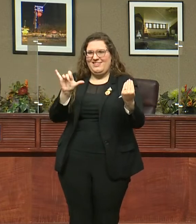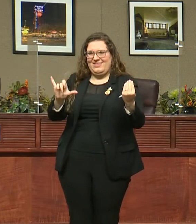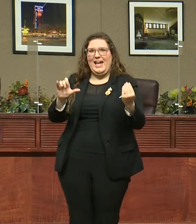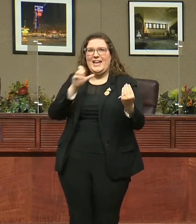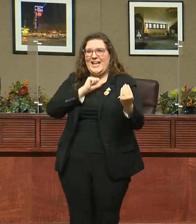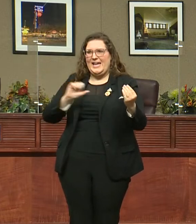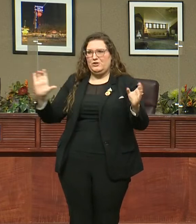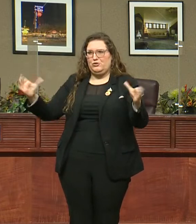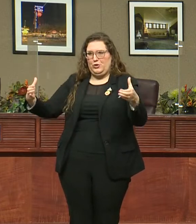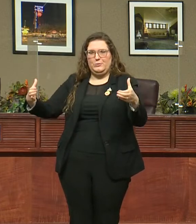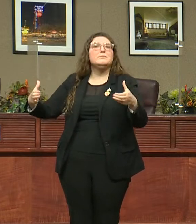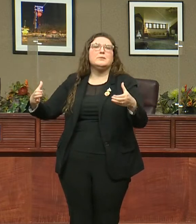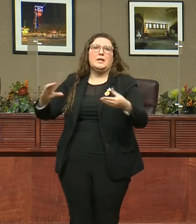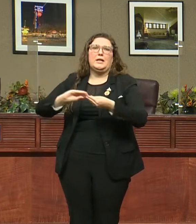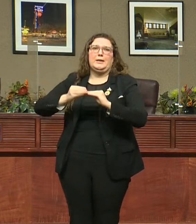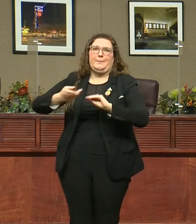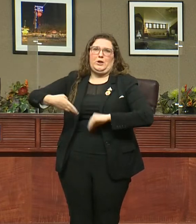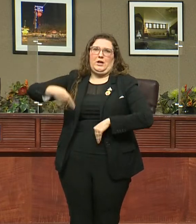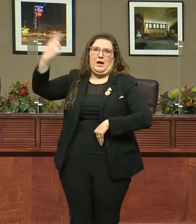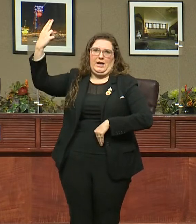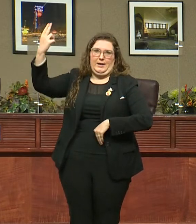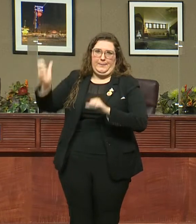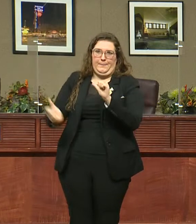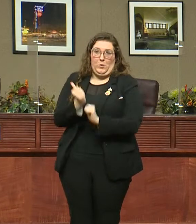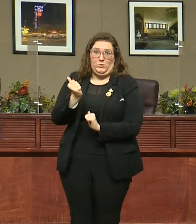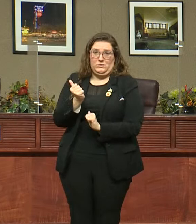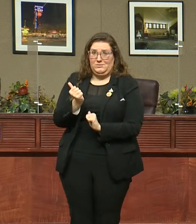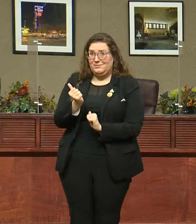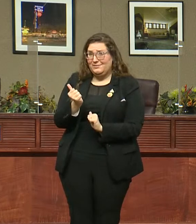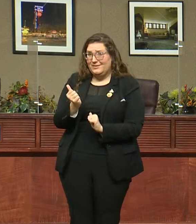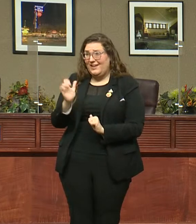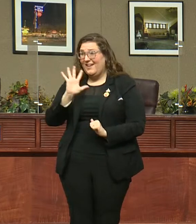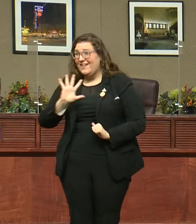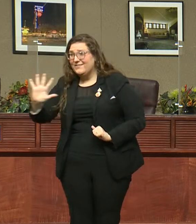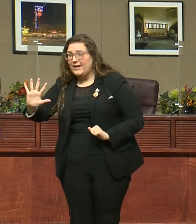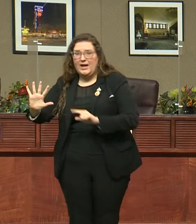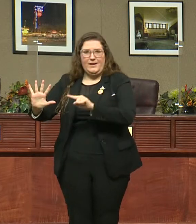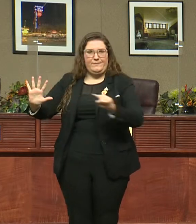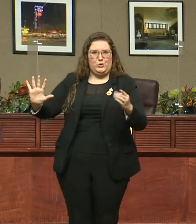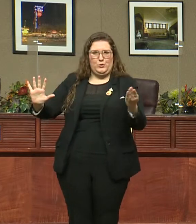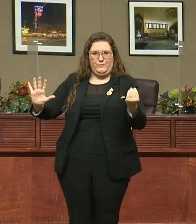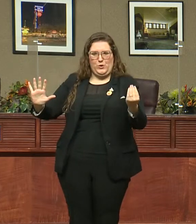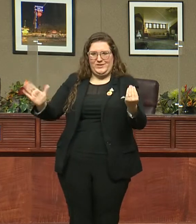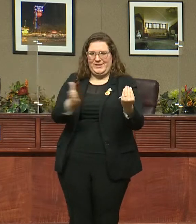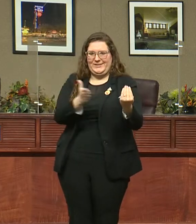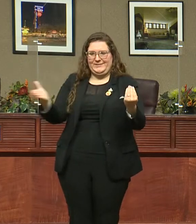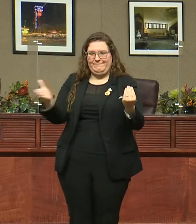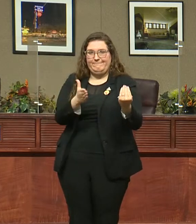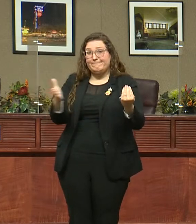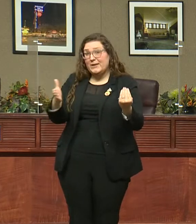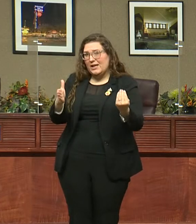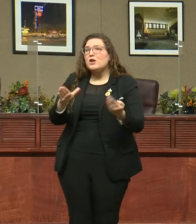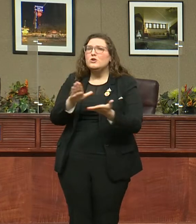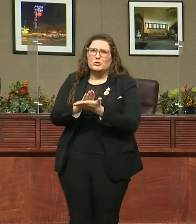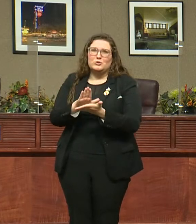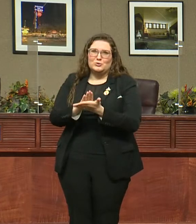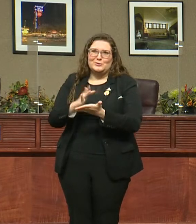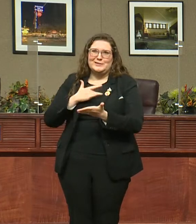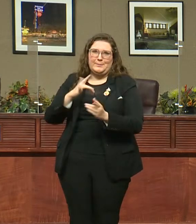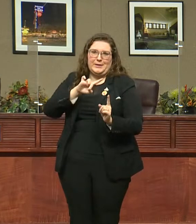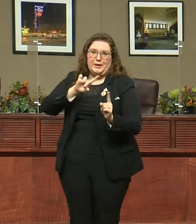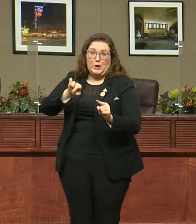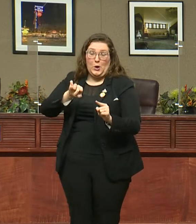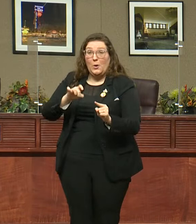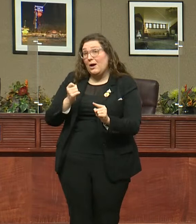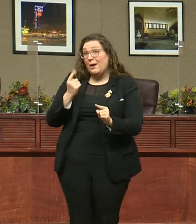Also, with that, those are school-age children. But we know through our interview process that the infections are being